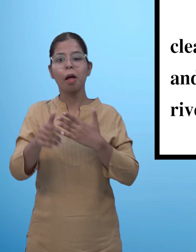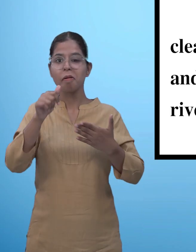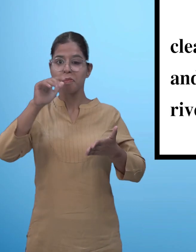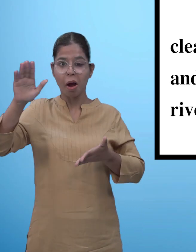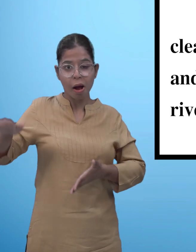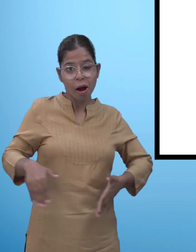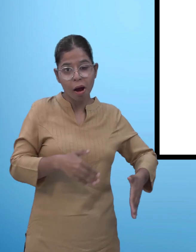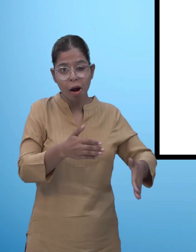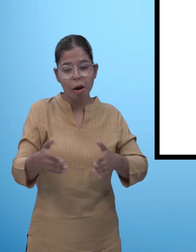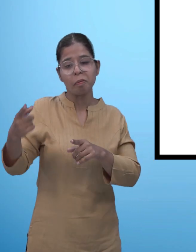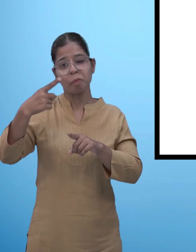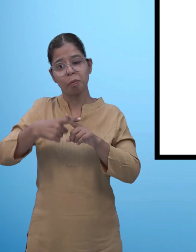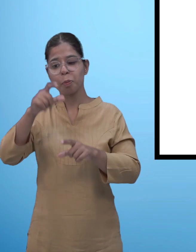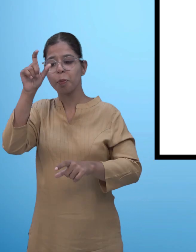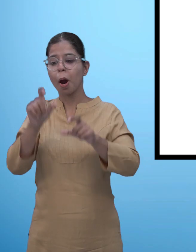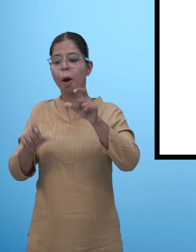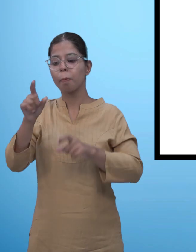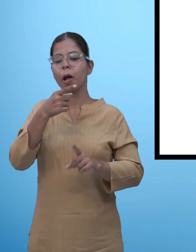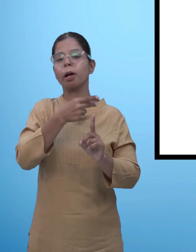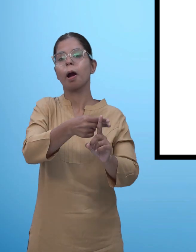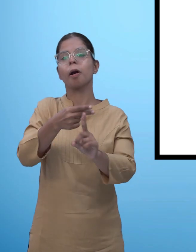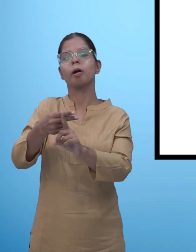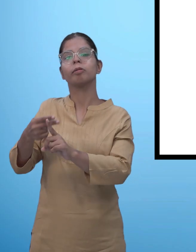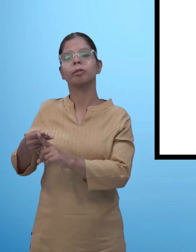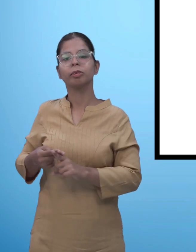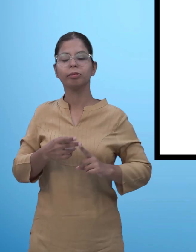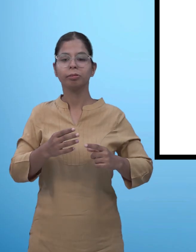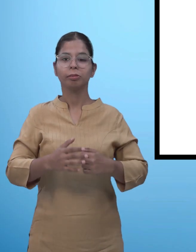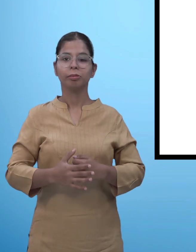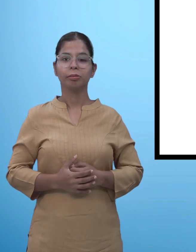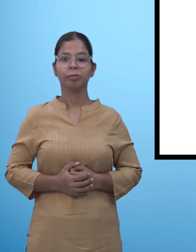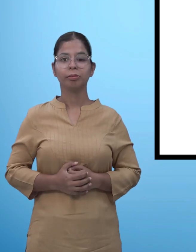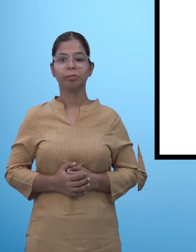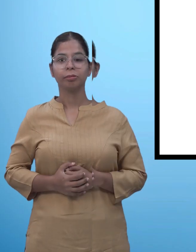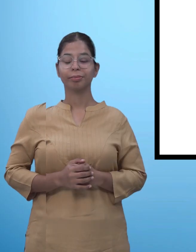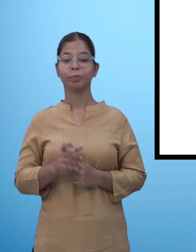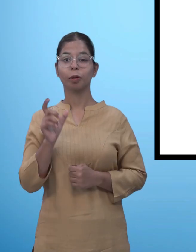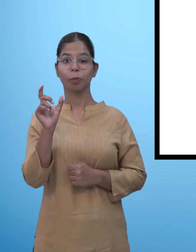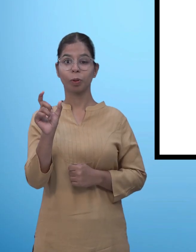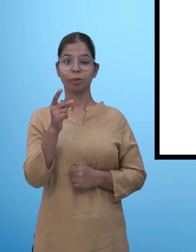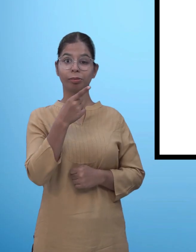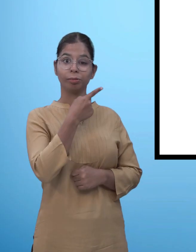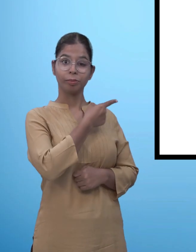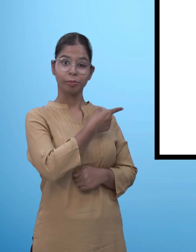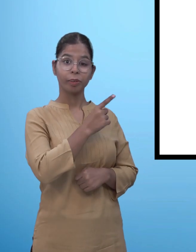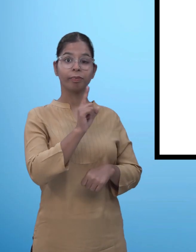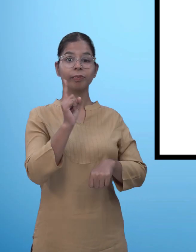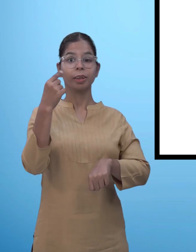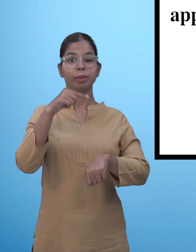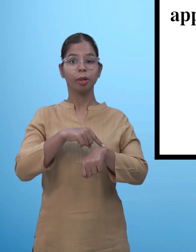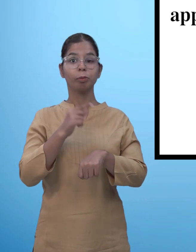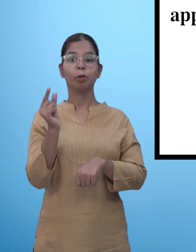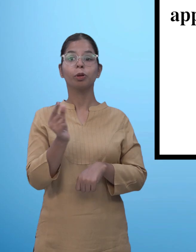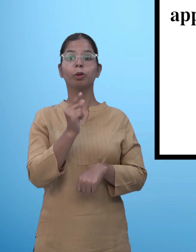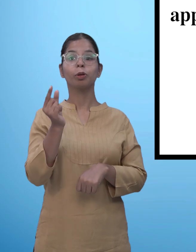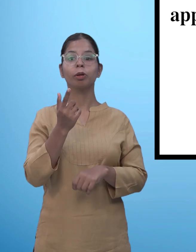rivers and peoples. Bharatvarsh means the country of the Bharats. Bharat is a name that first